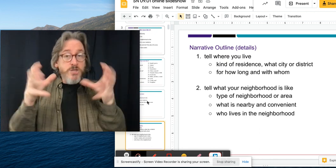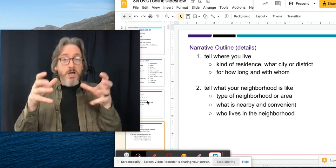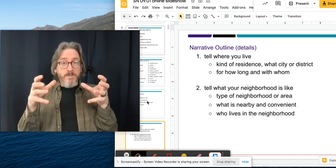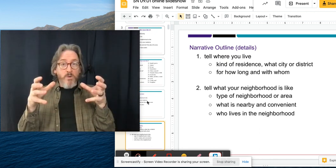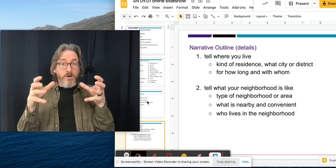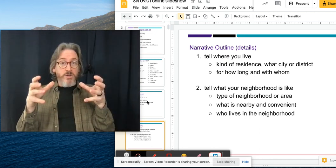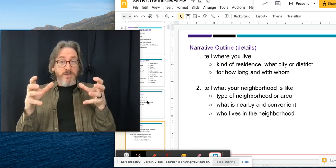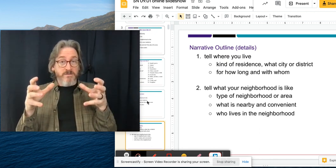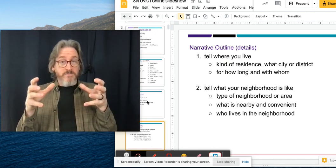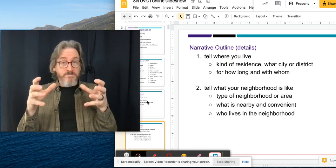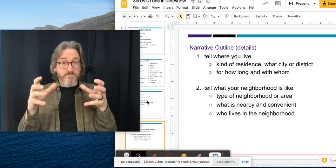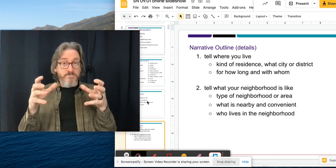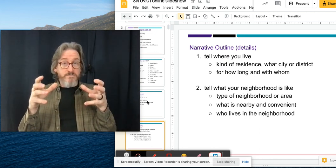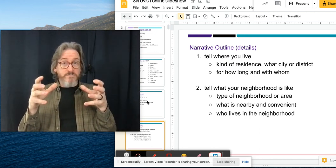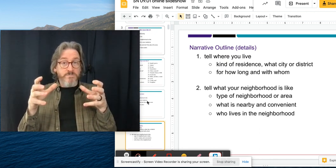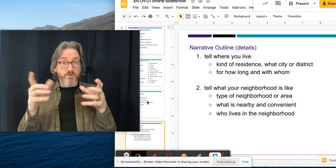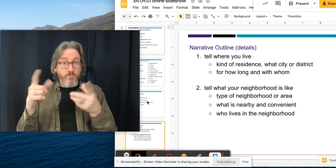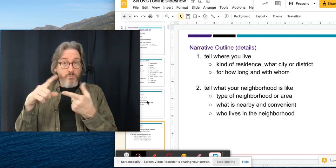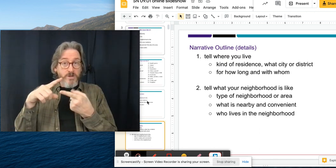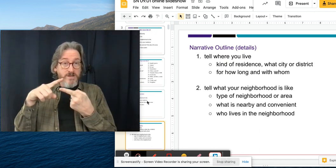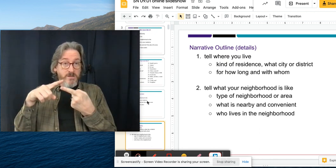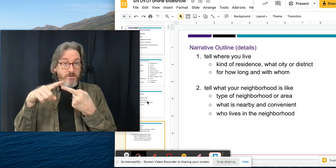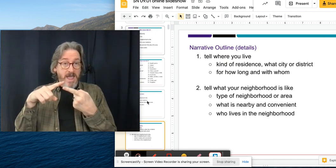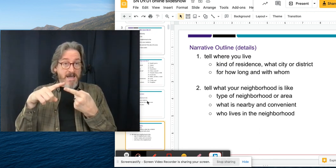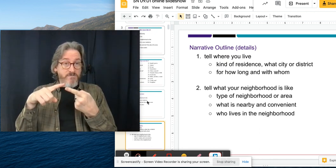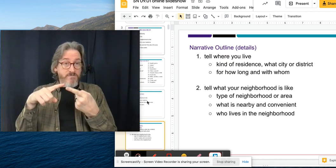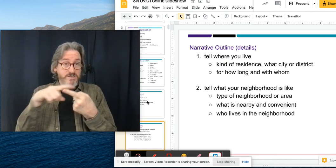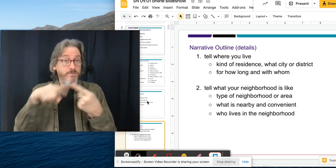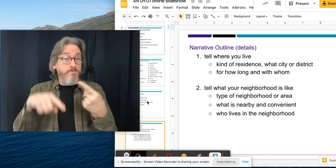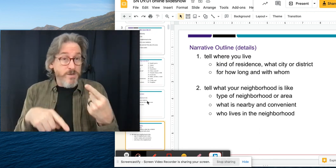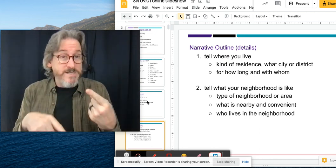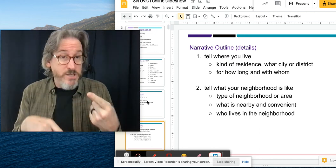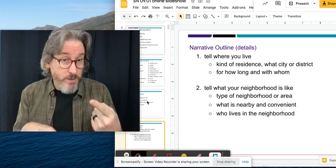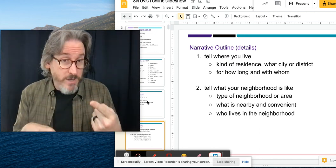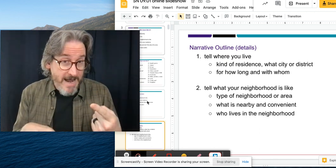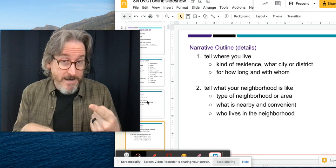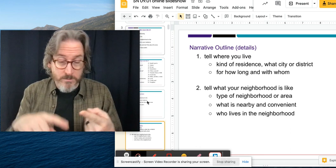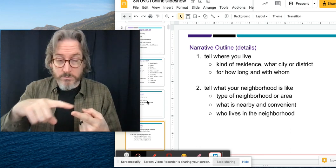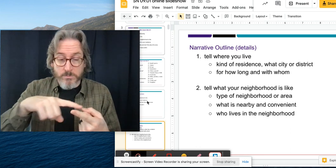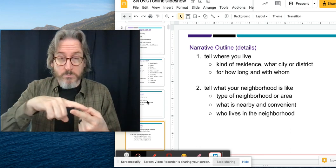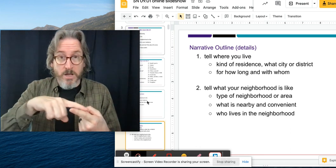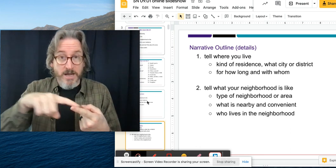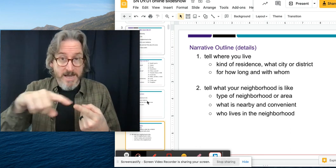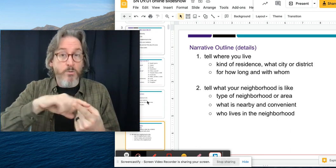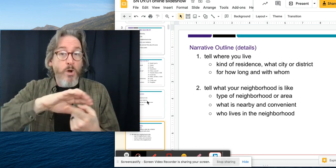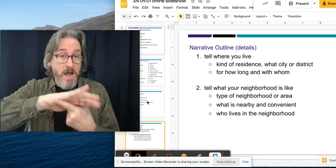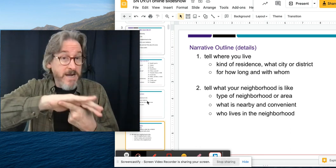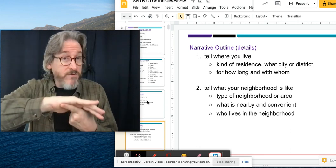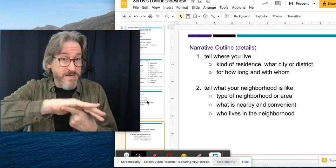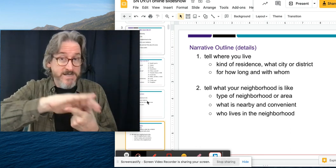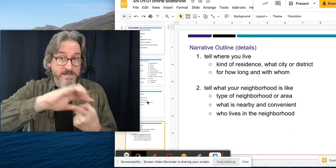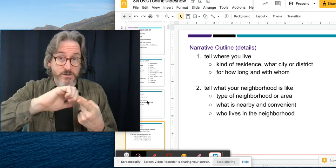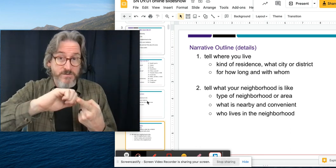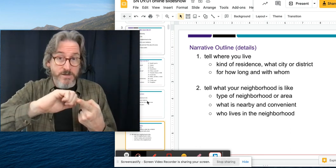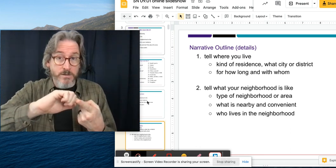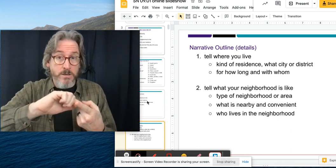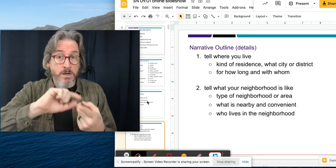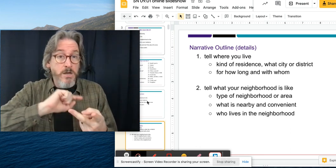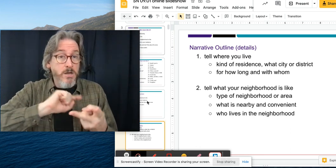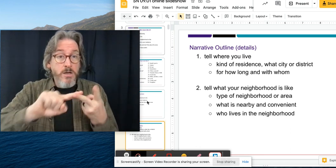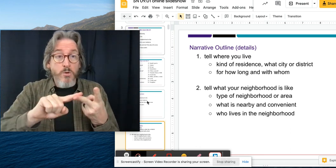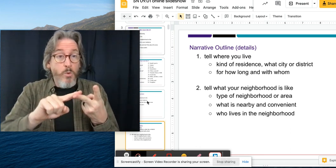Now, when we talk about where you live, we have different points that you can add in. Again, what kind of residence you live